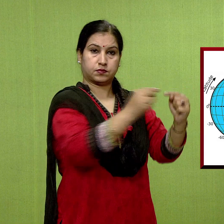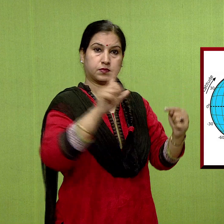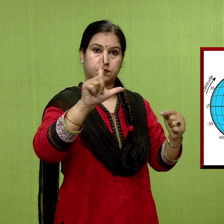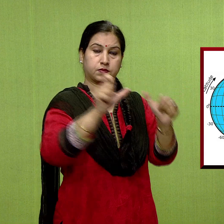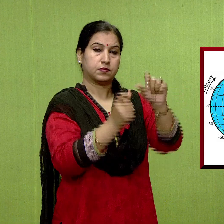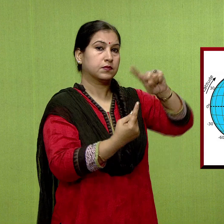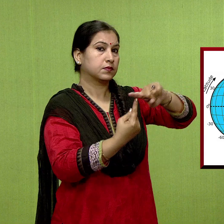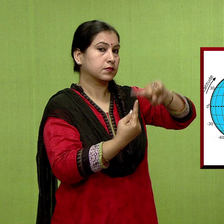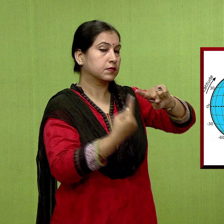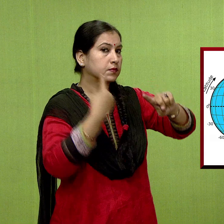You can see,